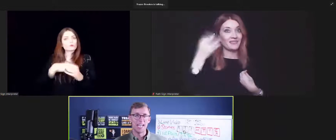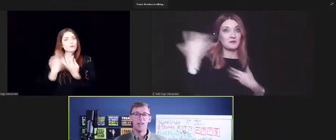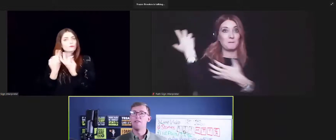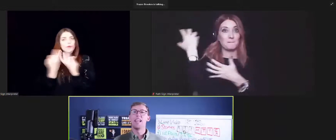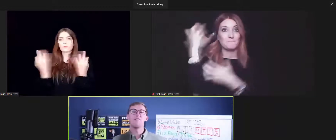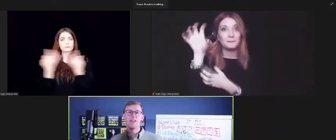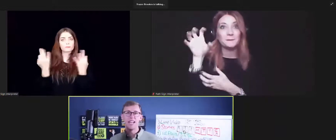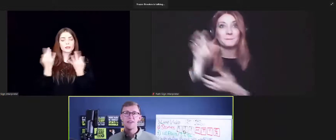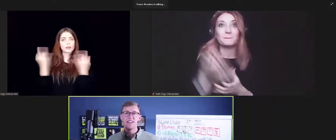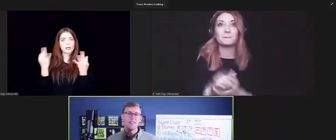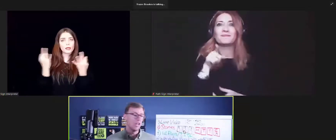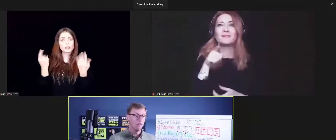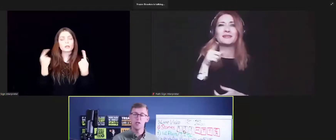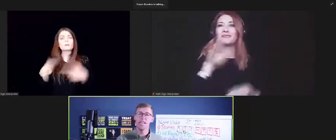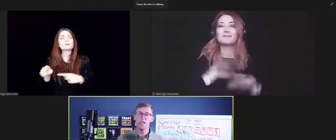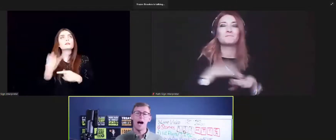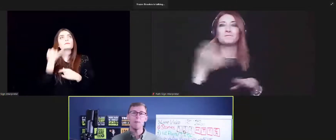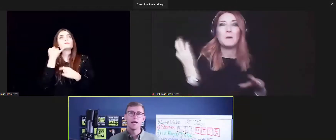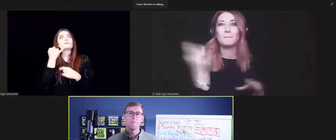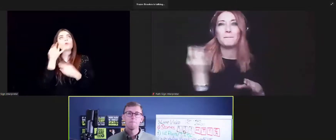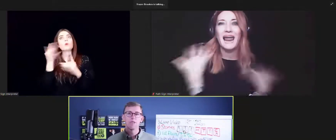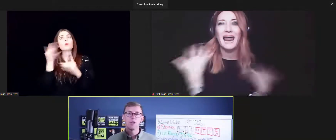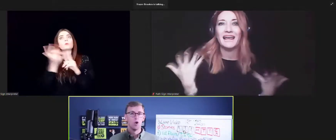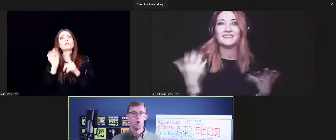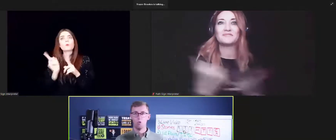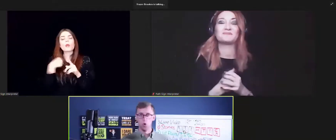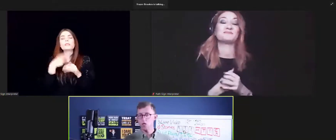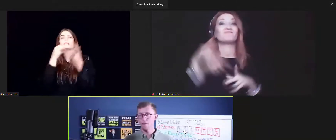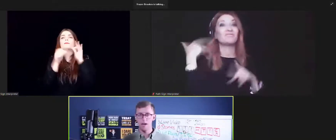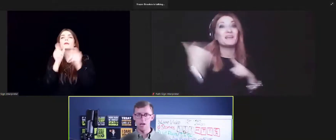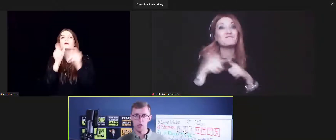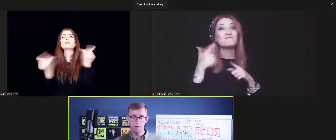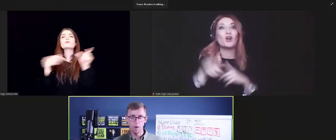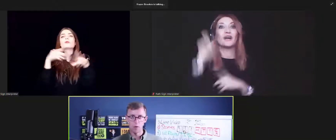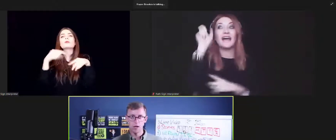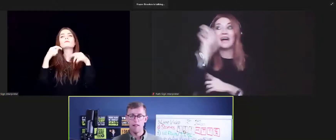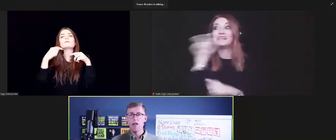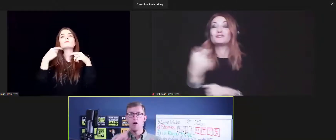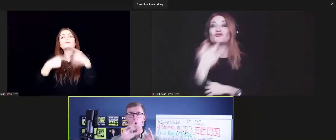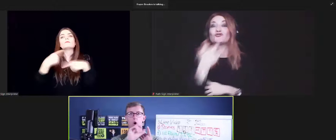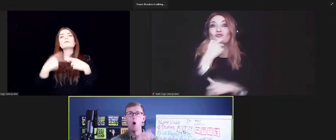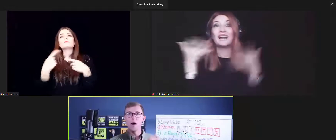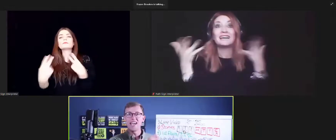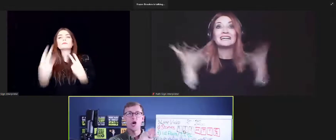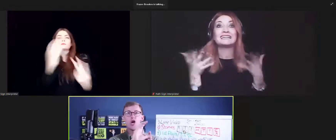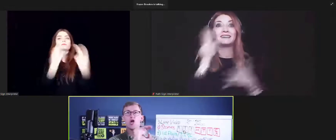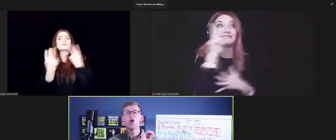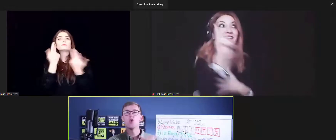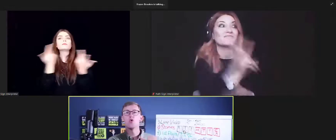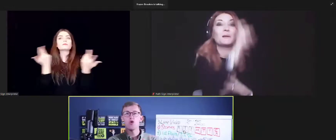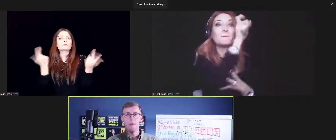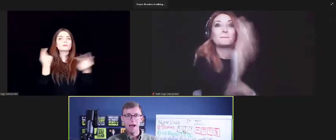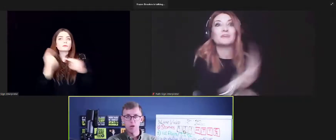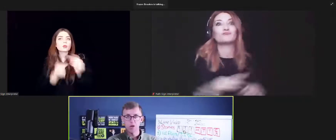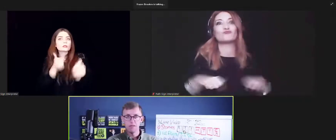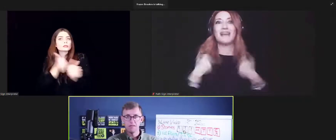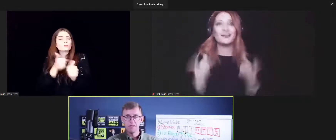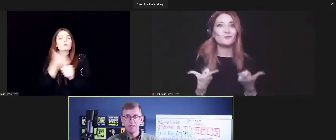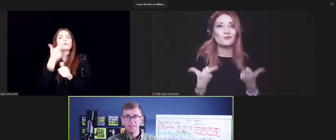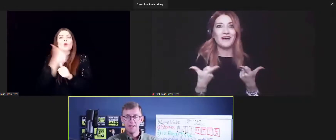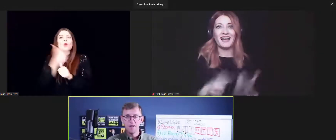love the life you're living. They love seeing you happy. Rules of a personal post. Always huge